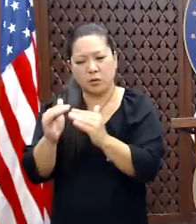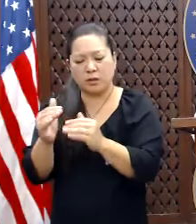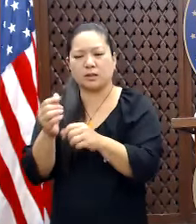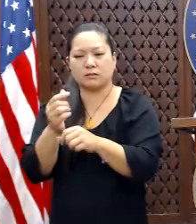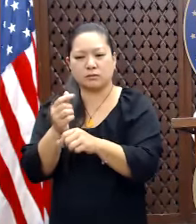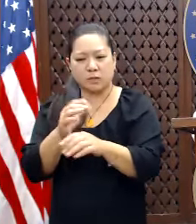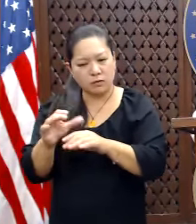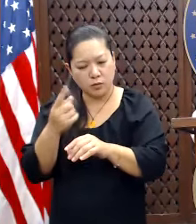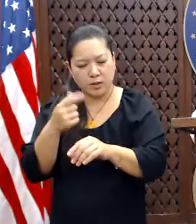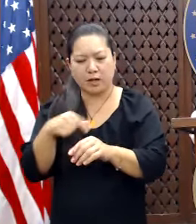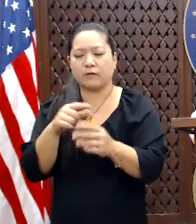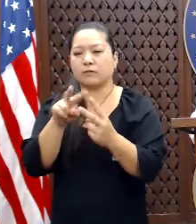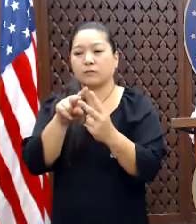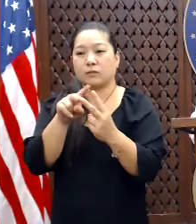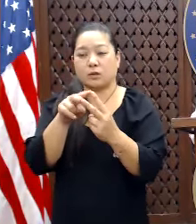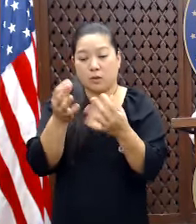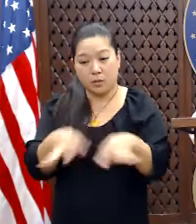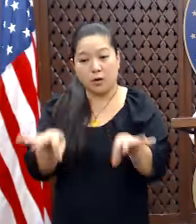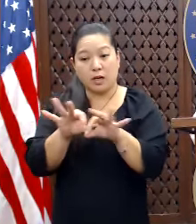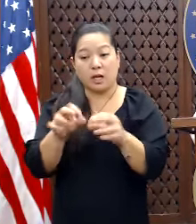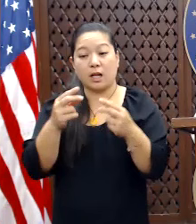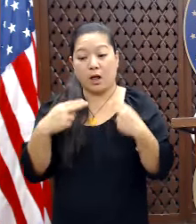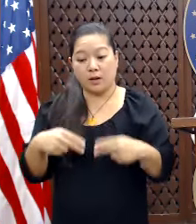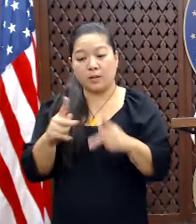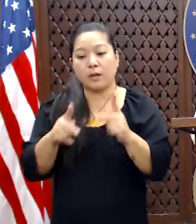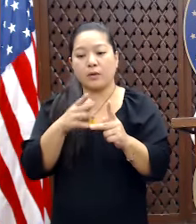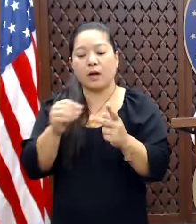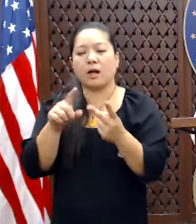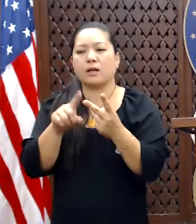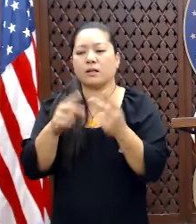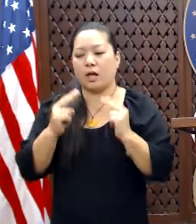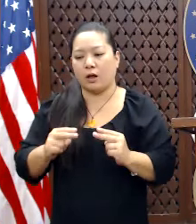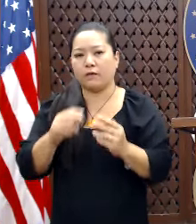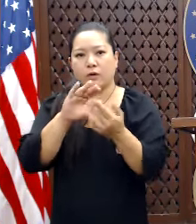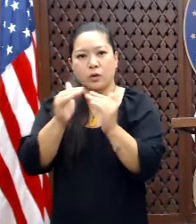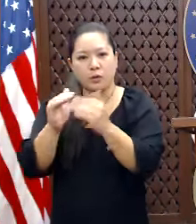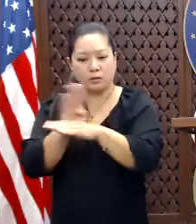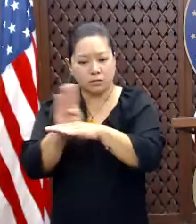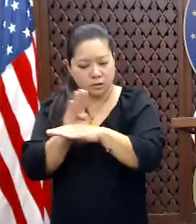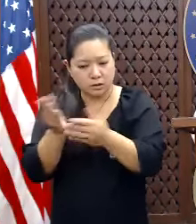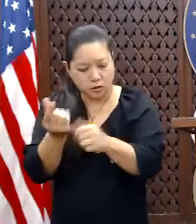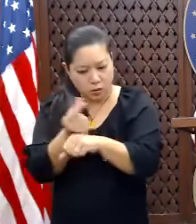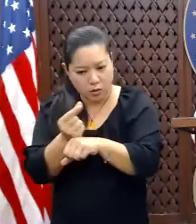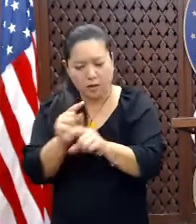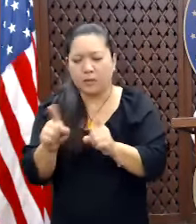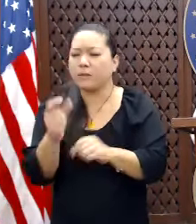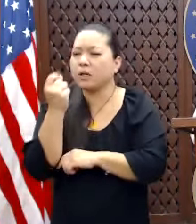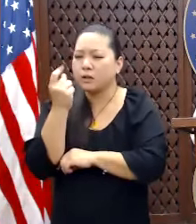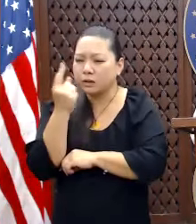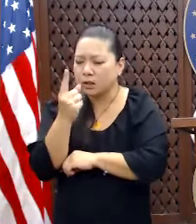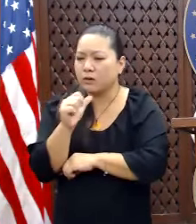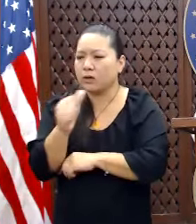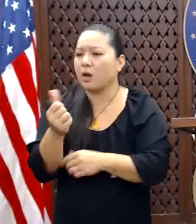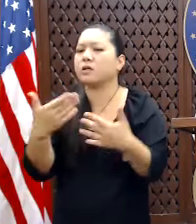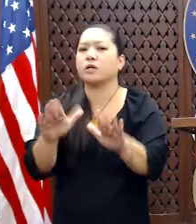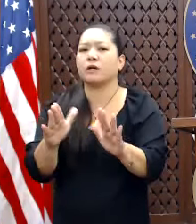two priorities are the health of the people and the health of the economy. But let me be clear, I will not